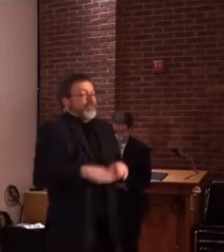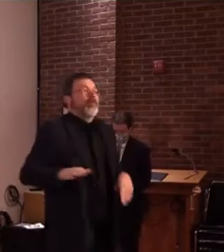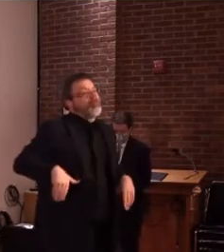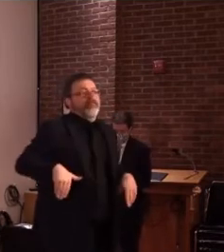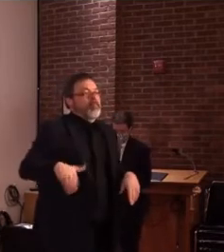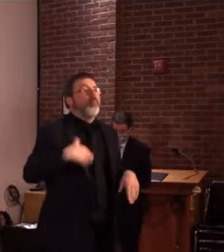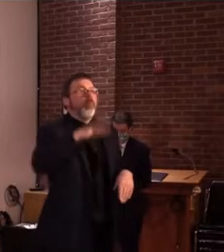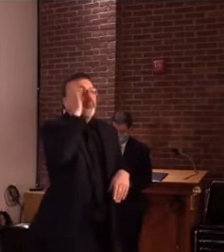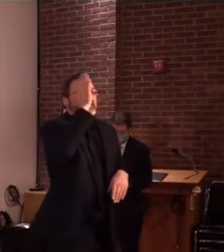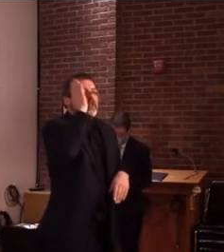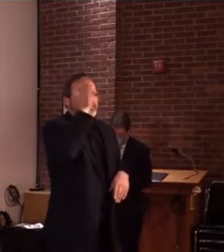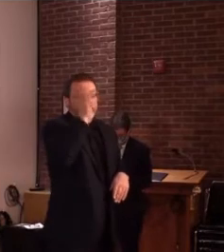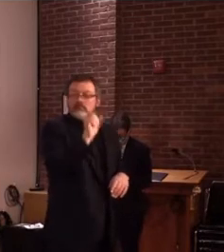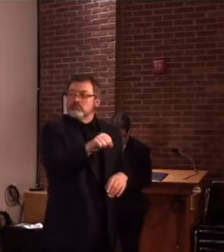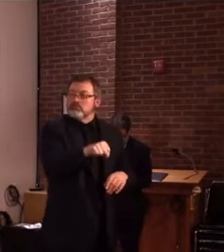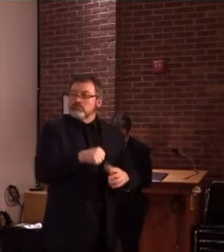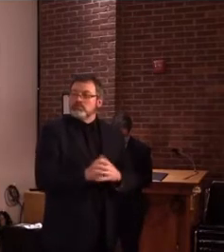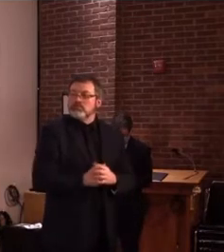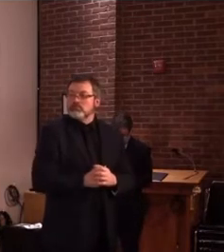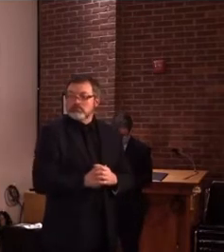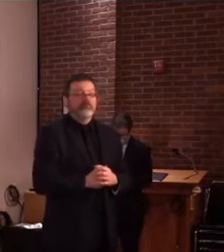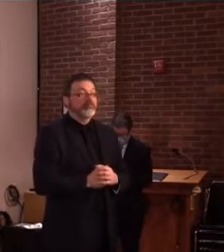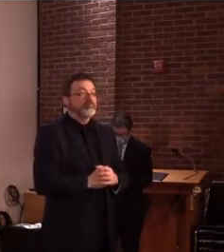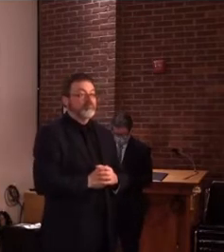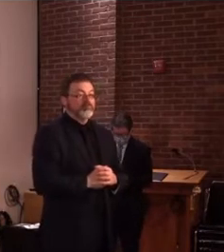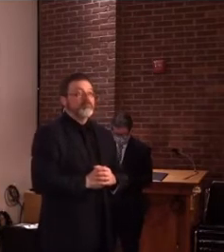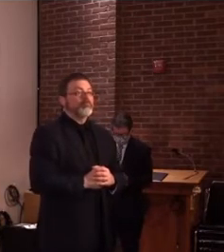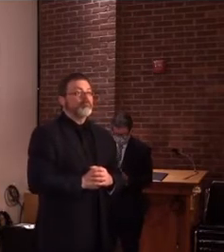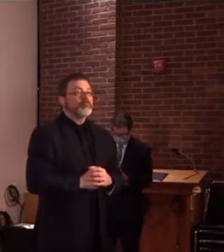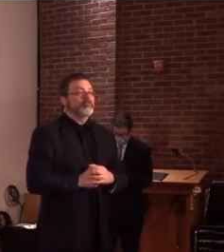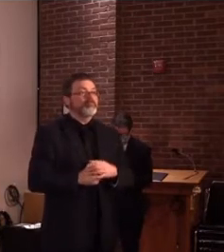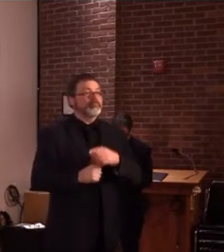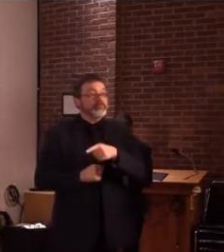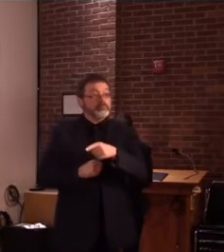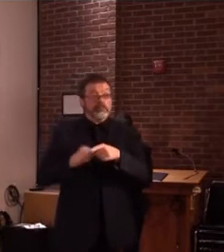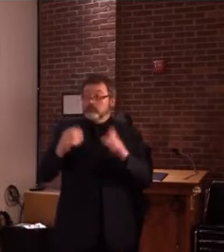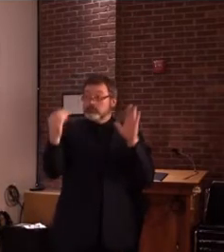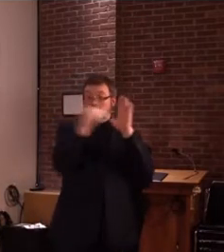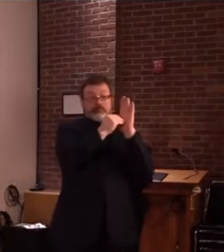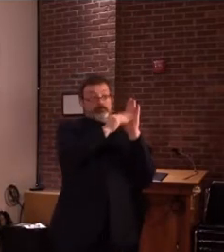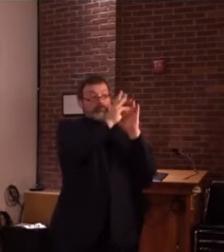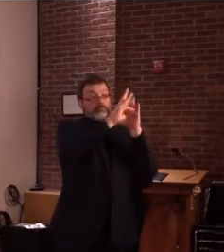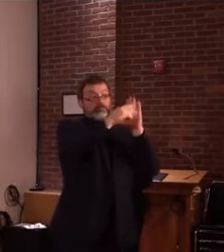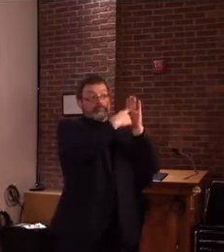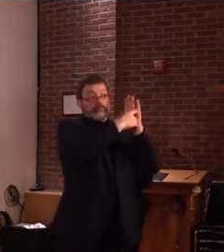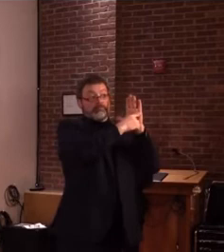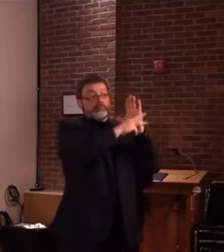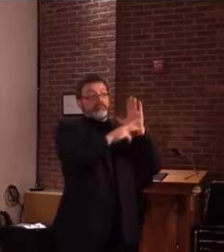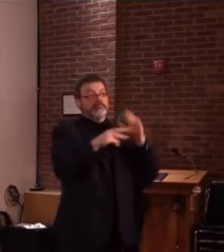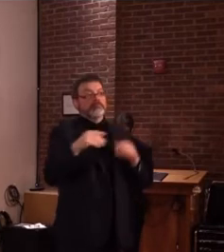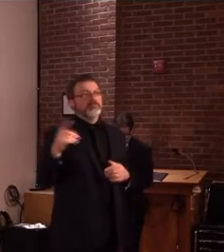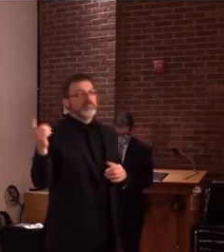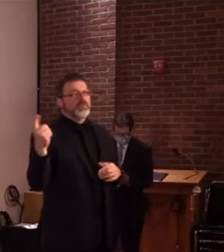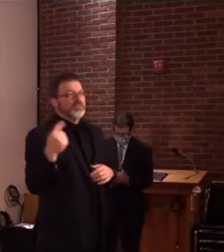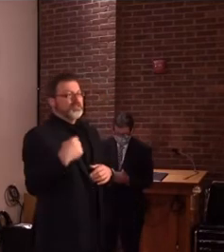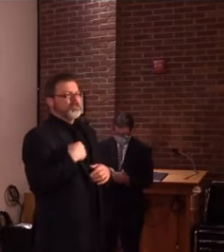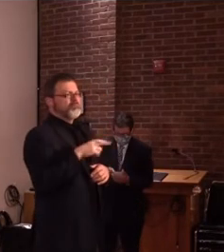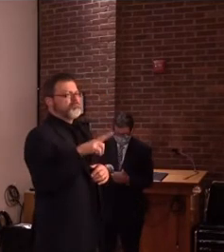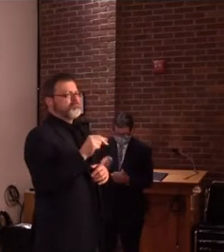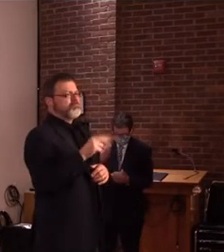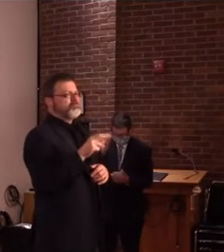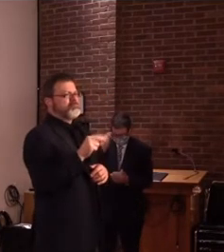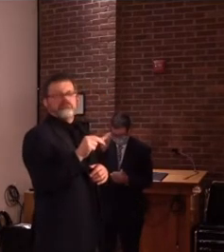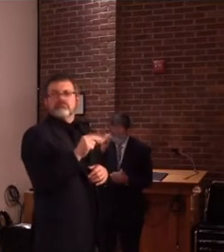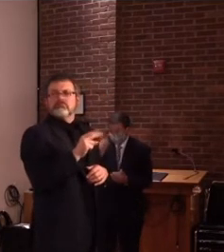question is that provided online or just as a per request thing? I don't believe it's provided online.